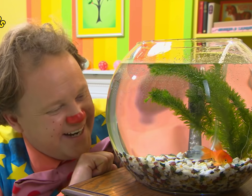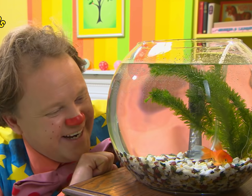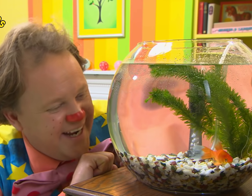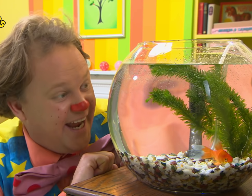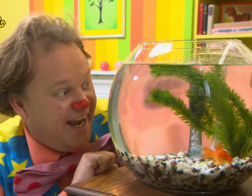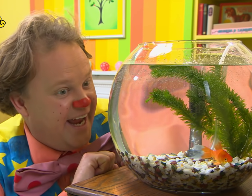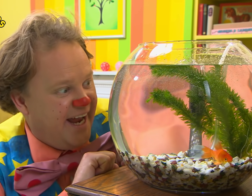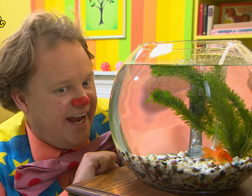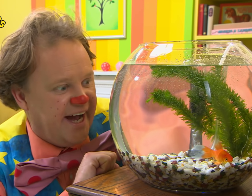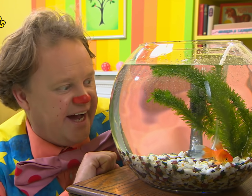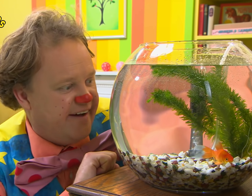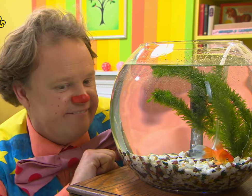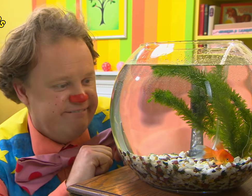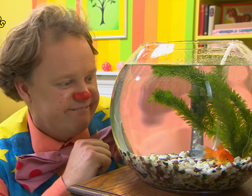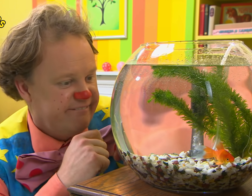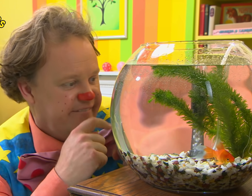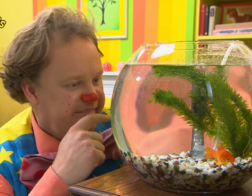Hello, Mr. Tumble.